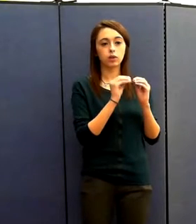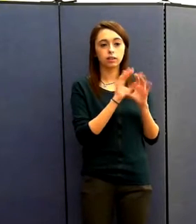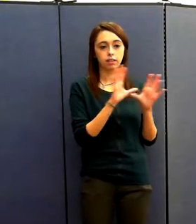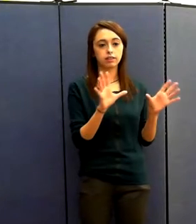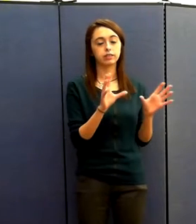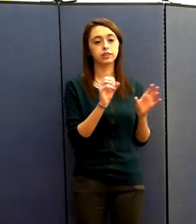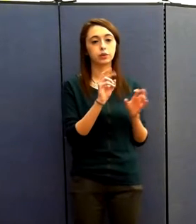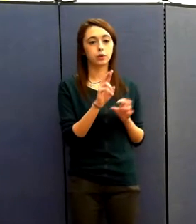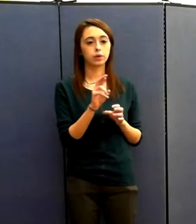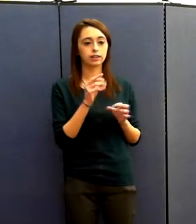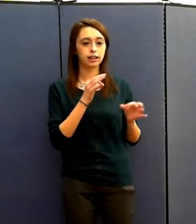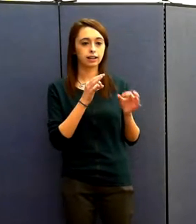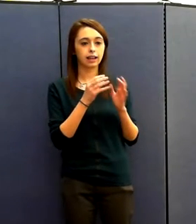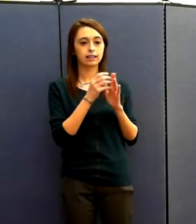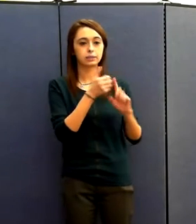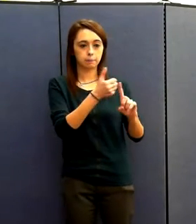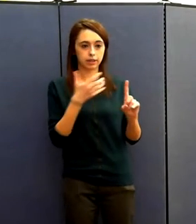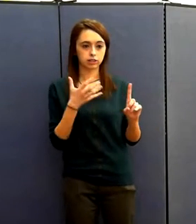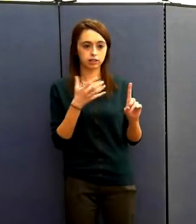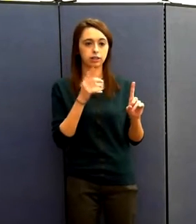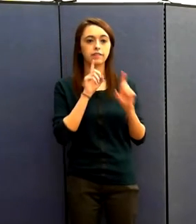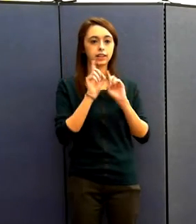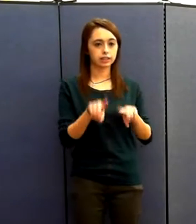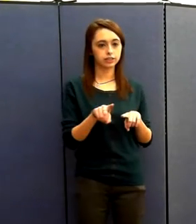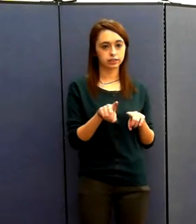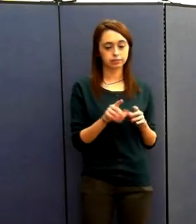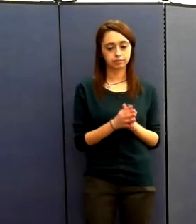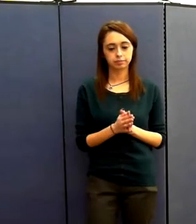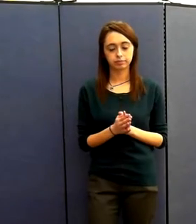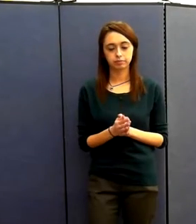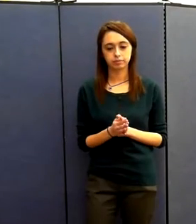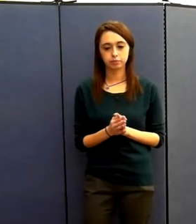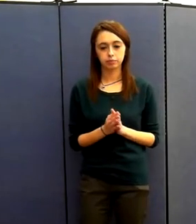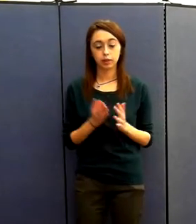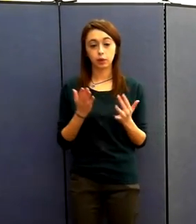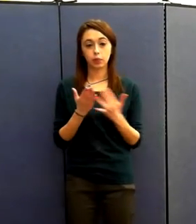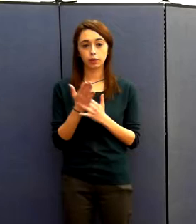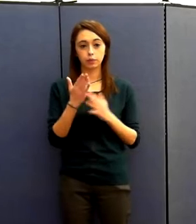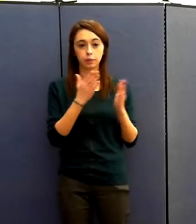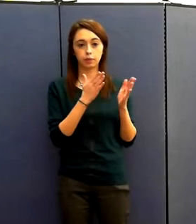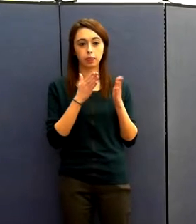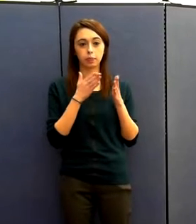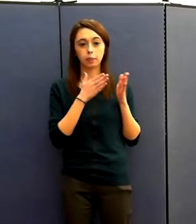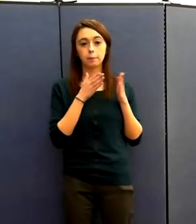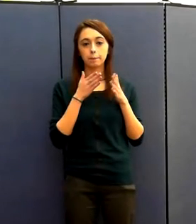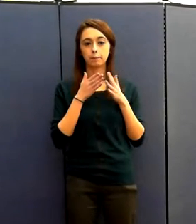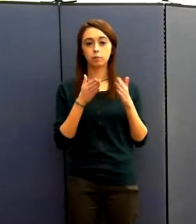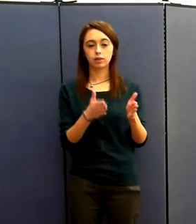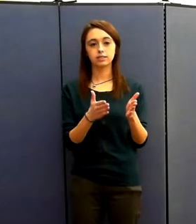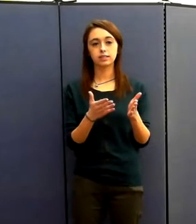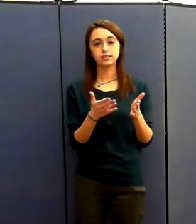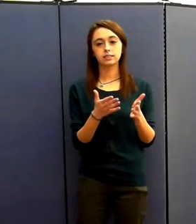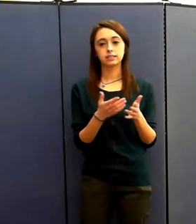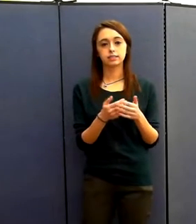answer. Throughout this process, I also engaged in what's called